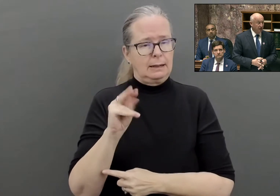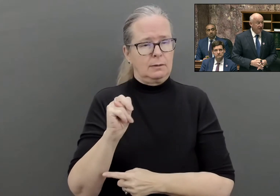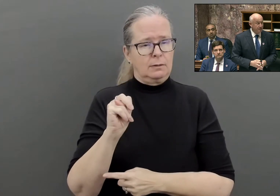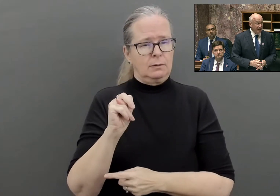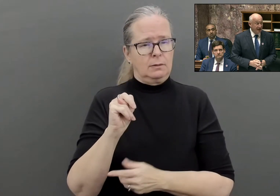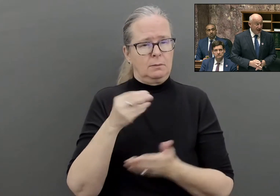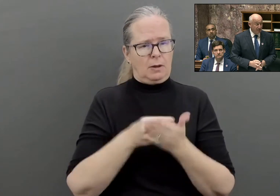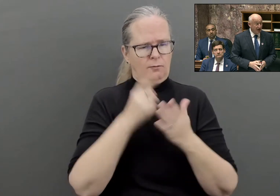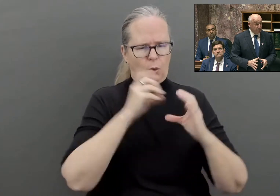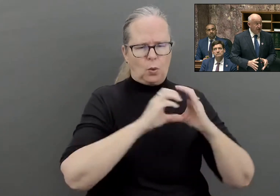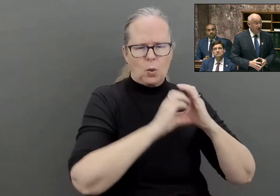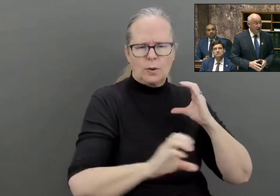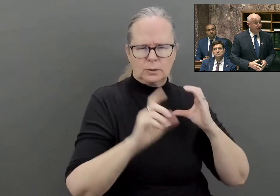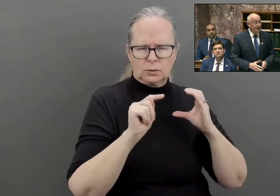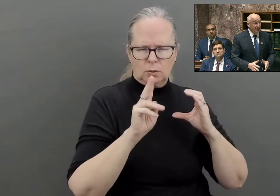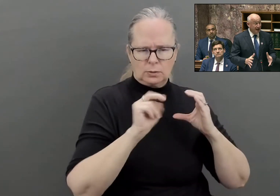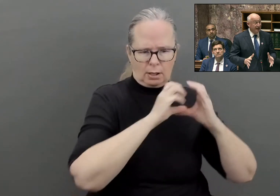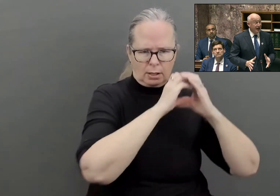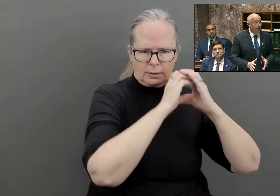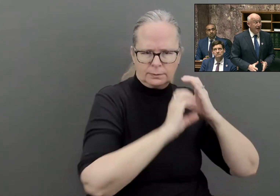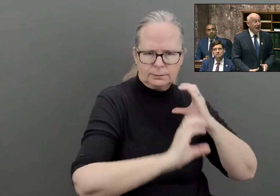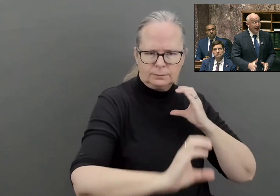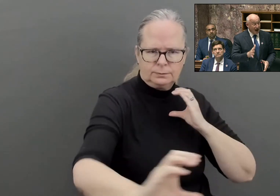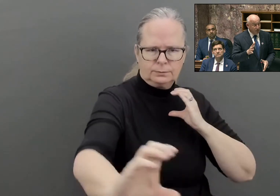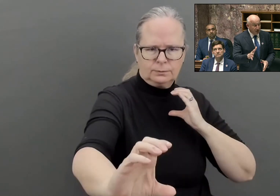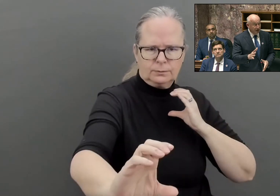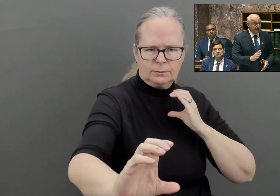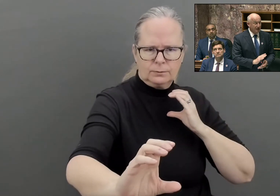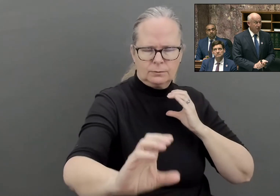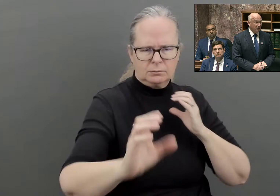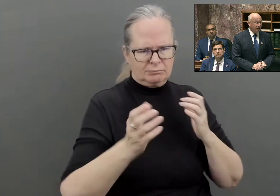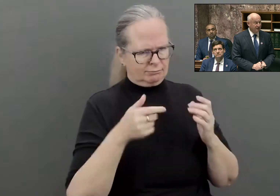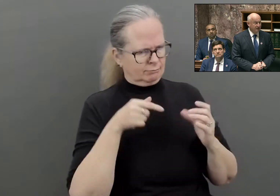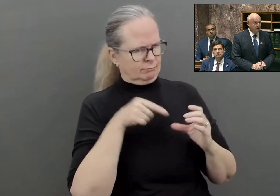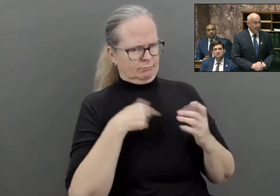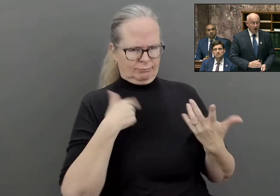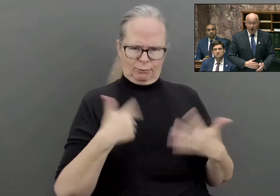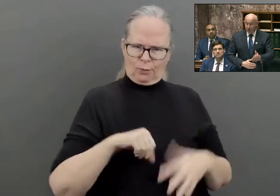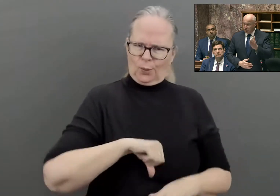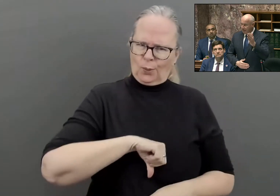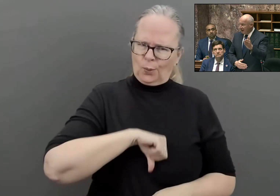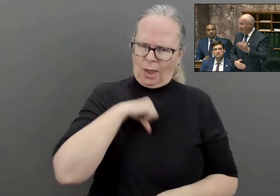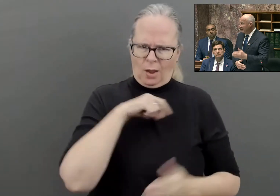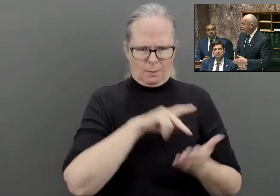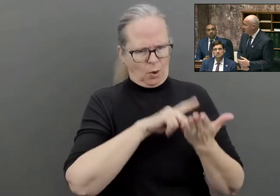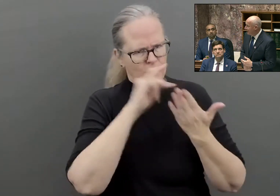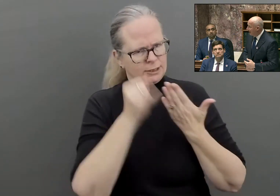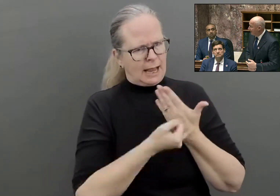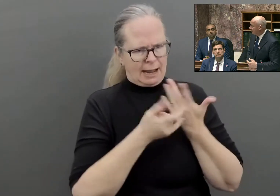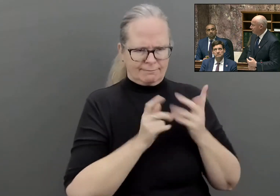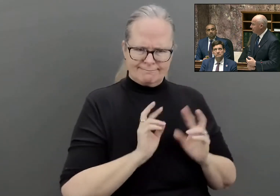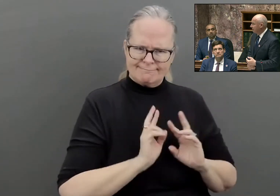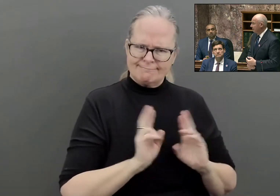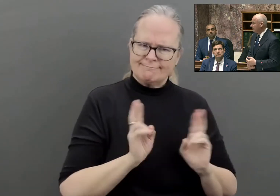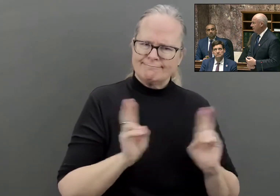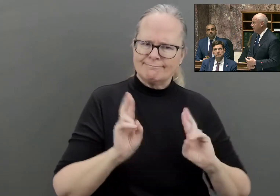of the work that's being done by British Columbians in getting that ready and building that project. Honourable Speaker, I listened to